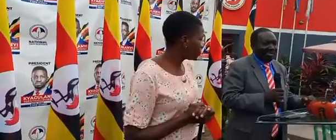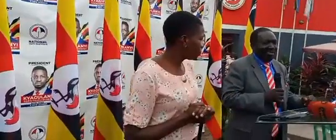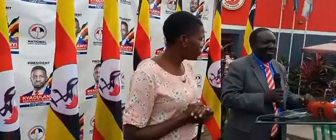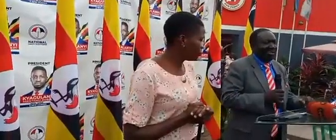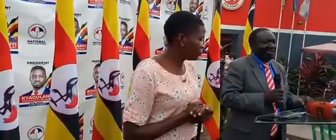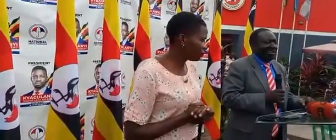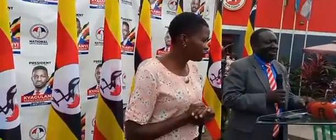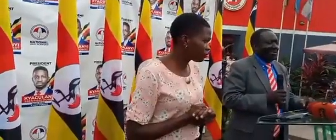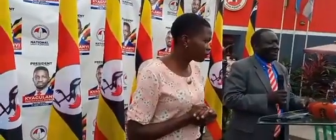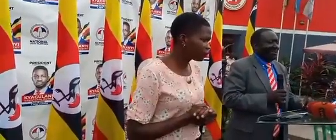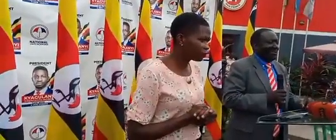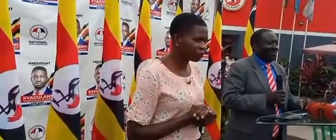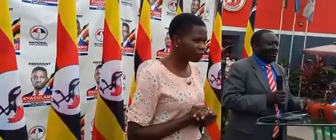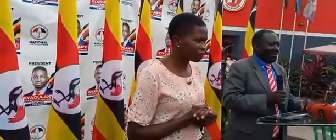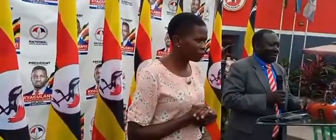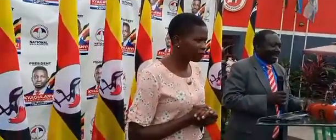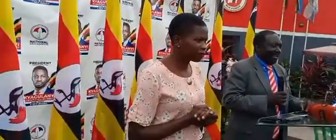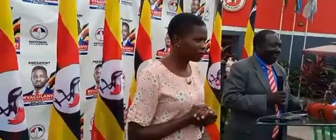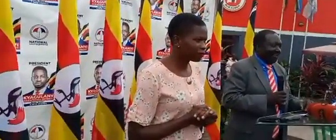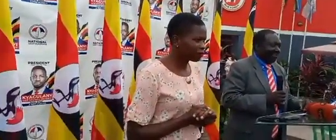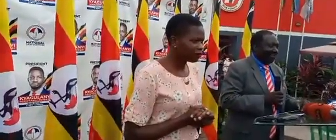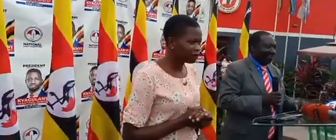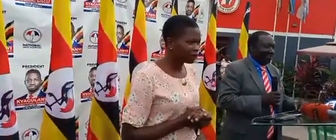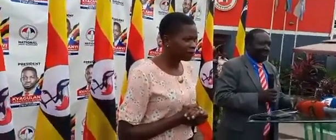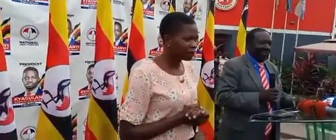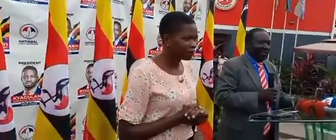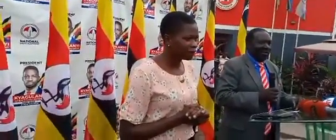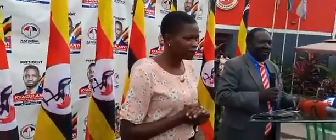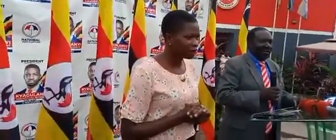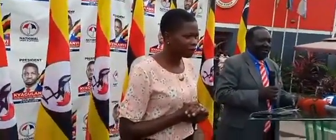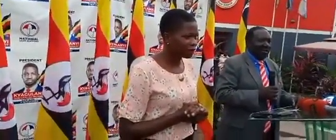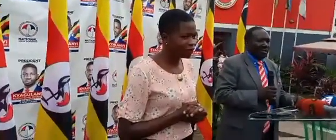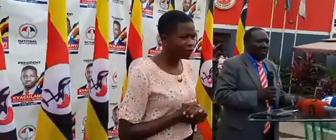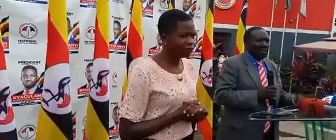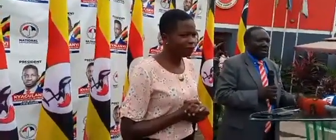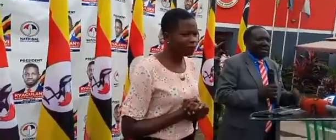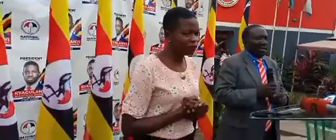Urumasava olwe Buganda.